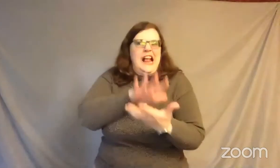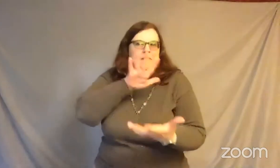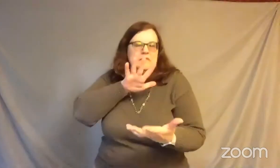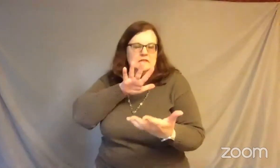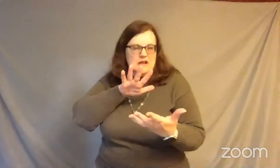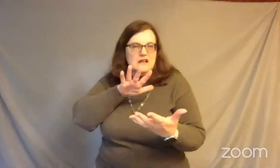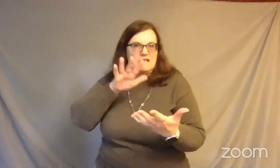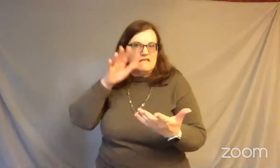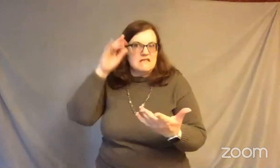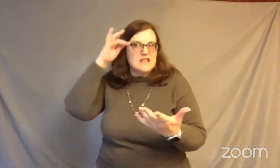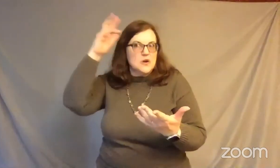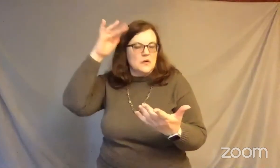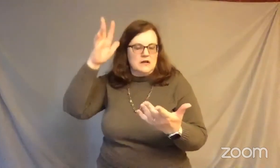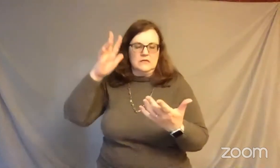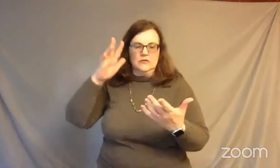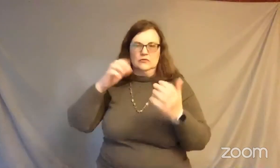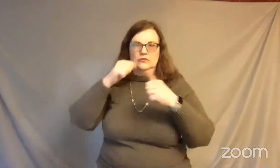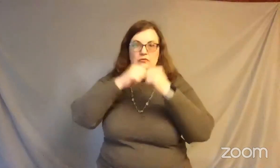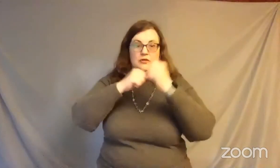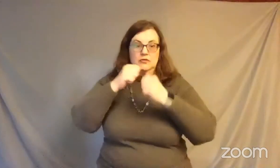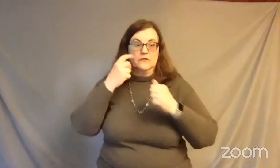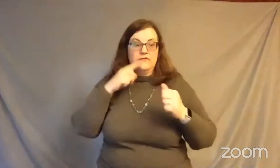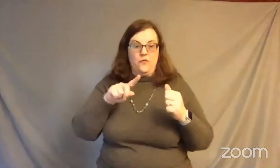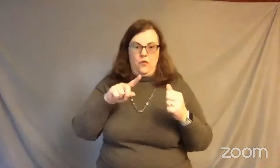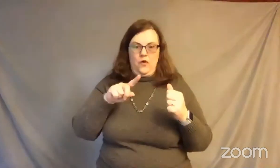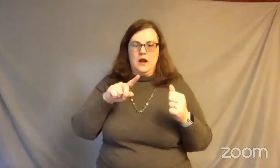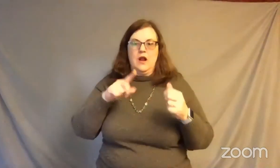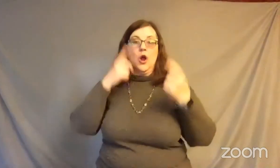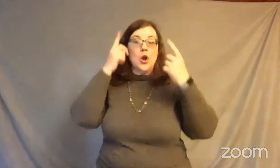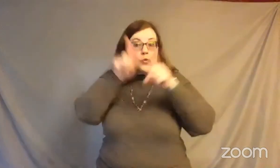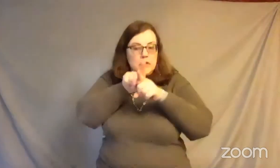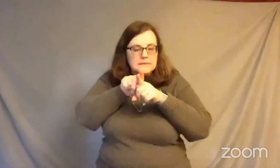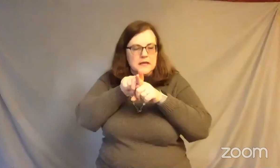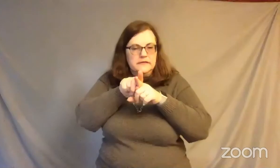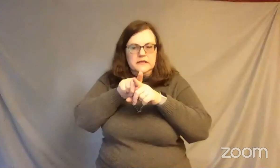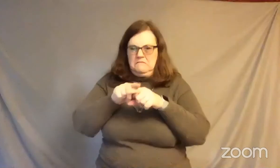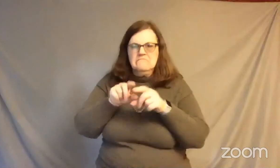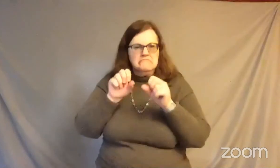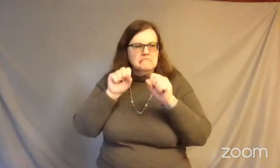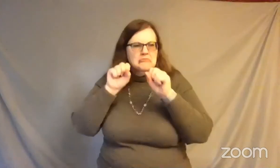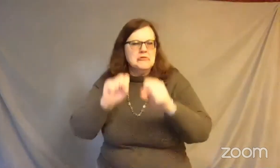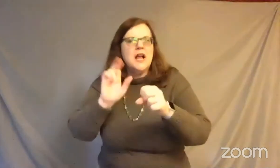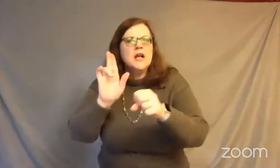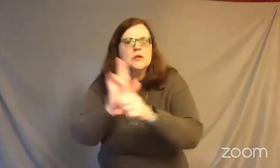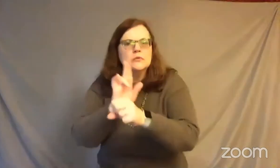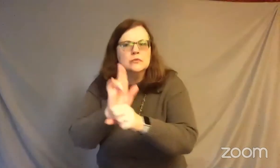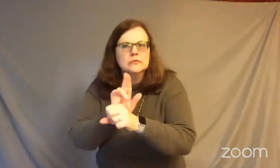across different terms. And that occurs in a theoretical way.